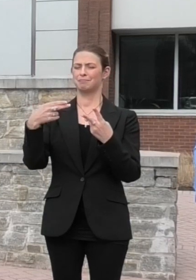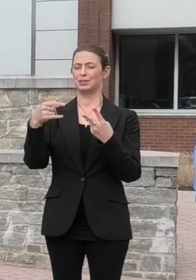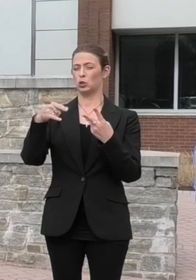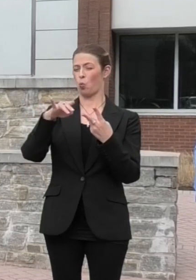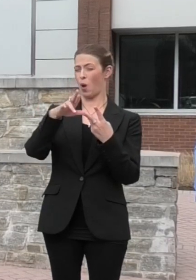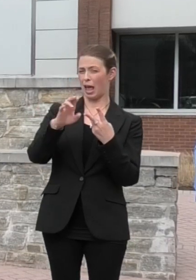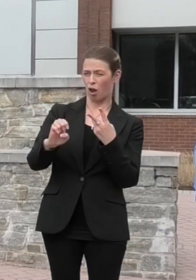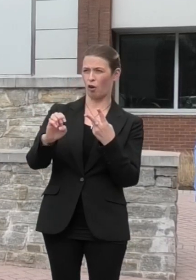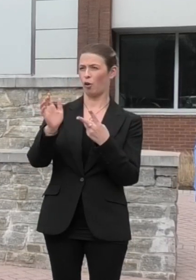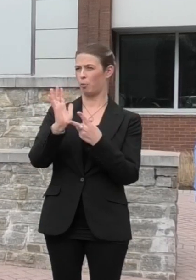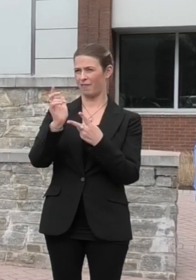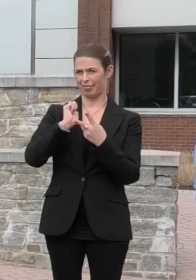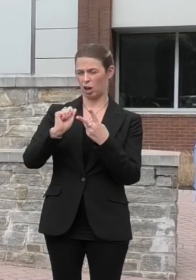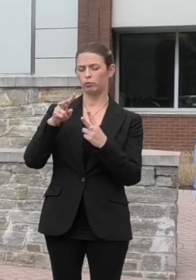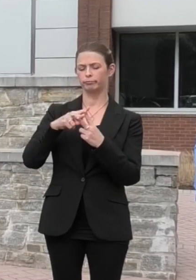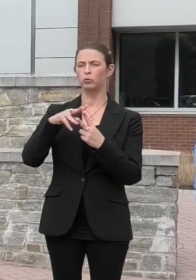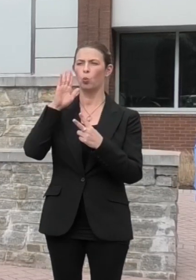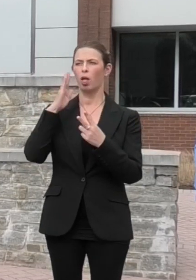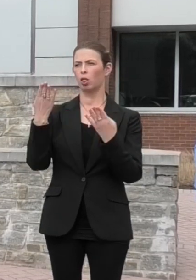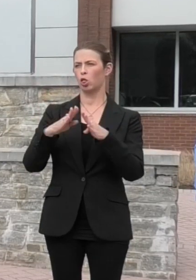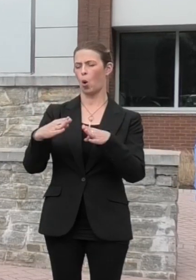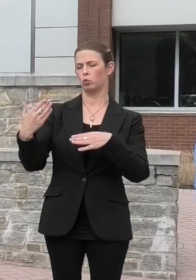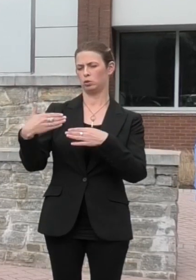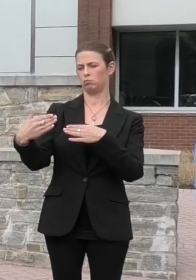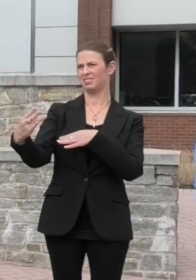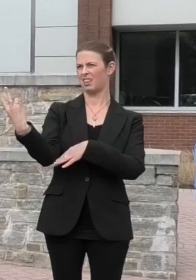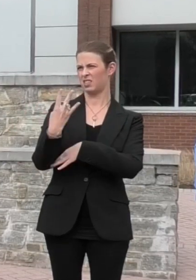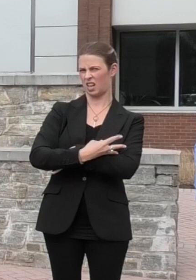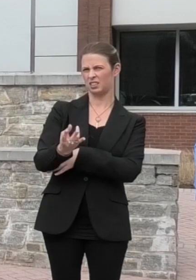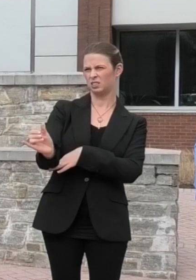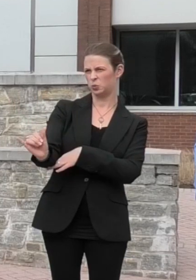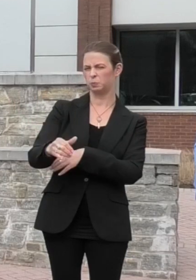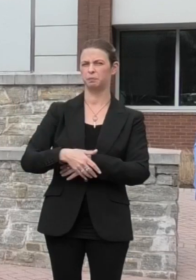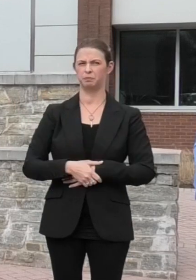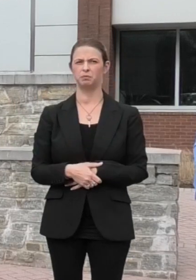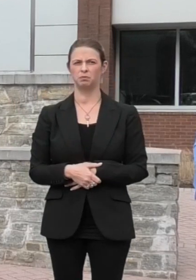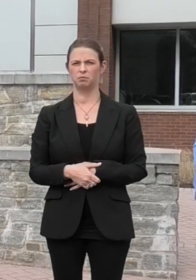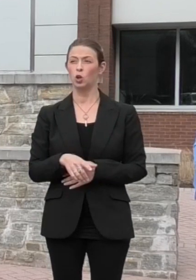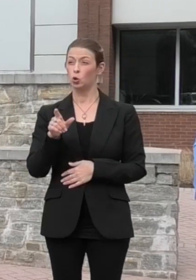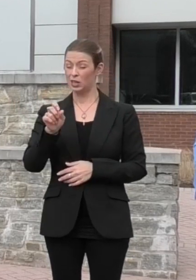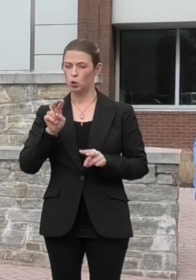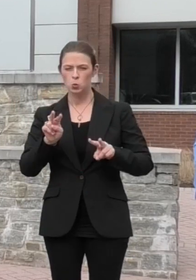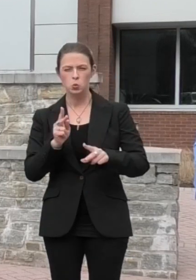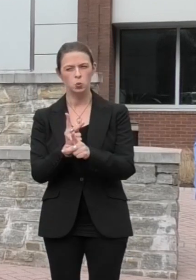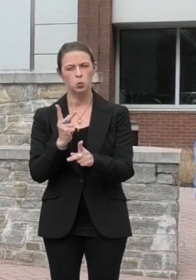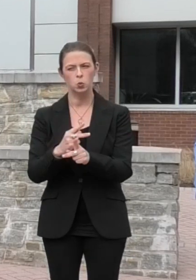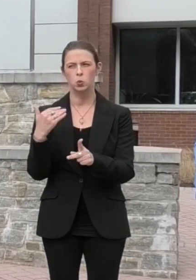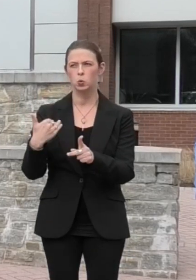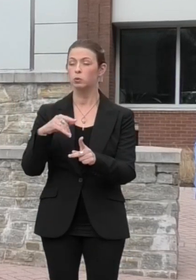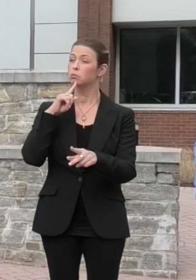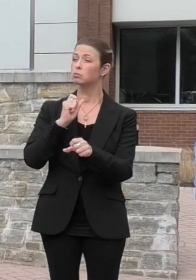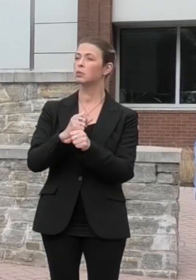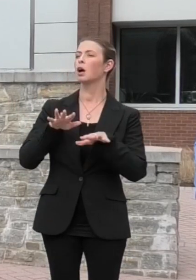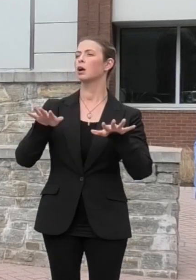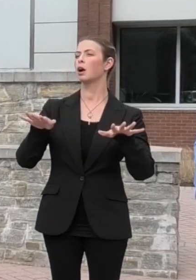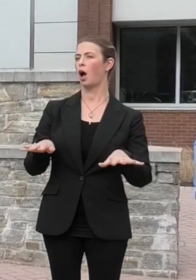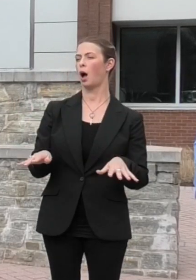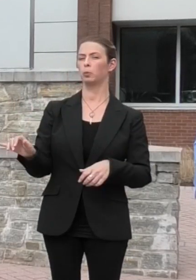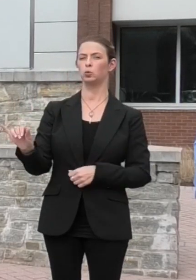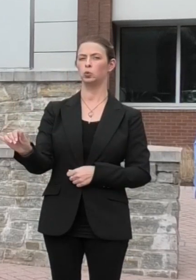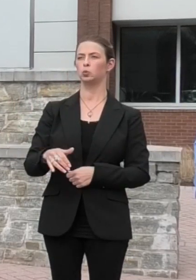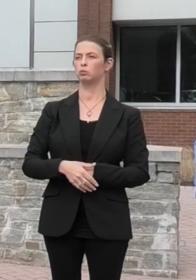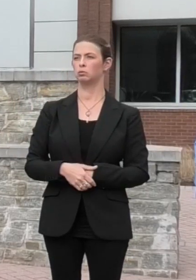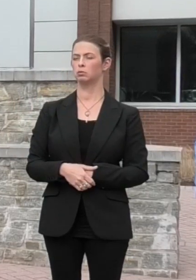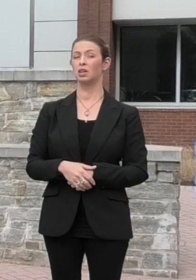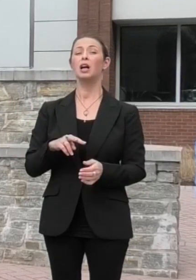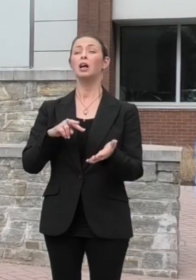7 days. We need to remain vigilant but calm. That means to continue